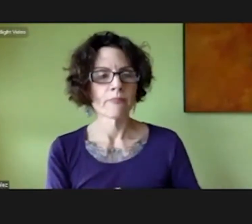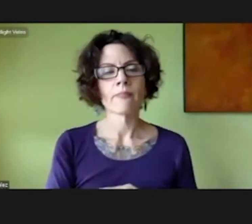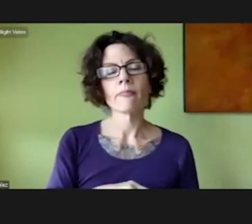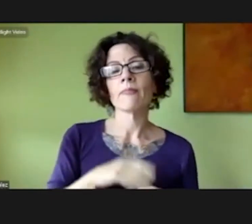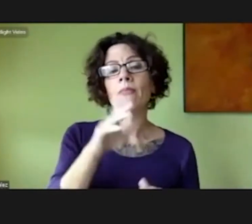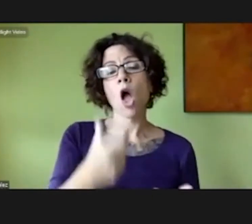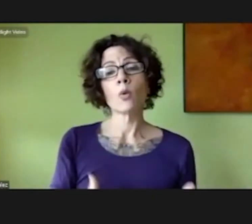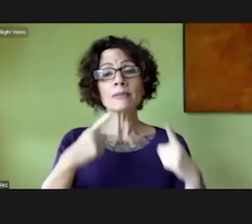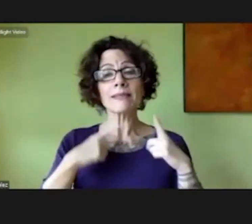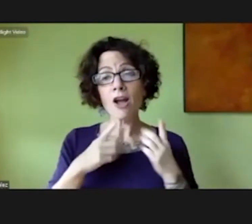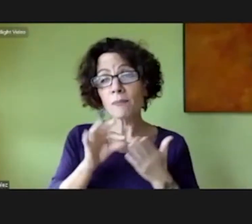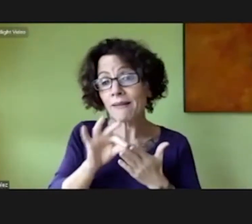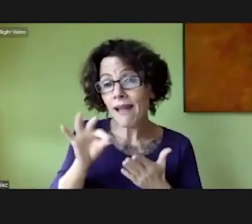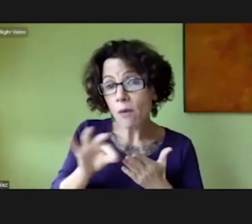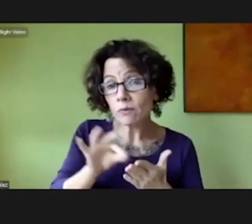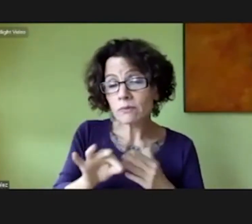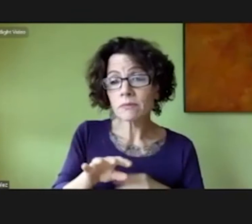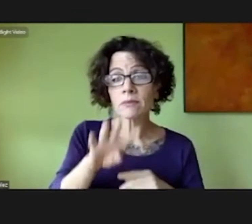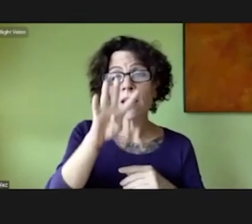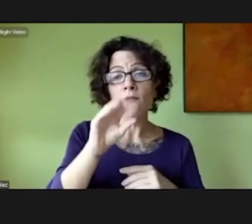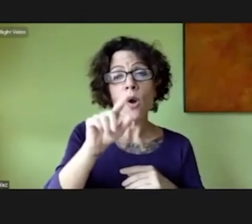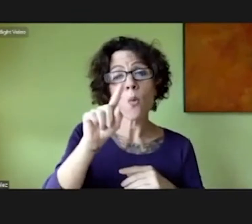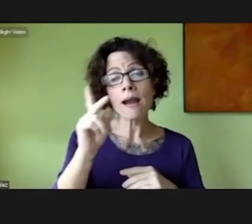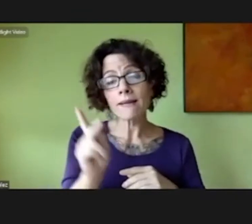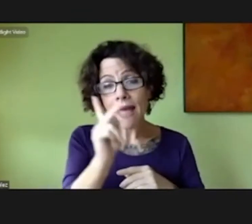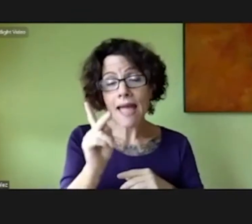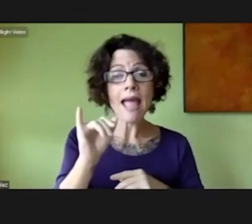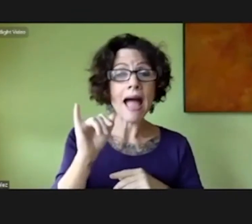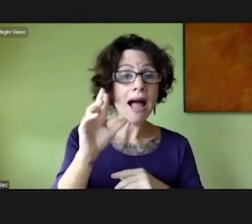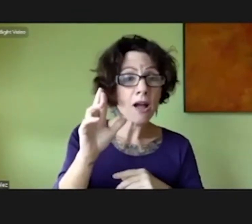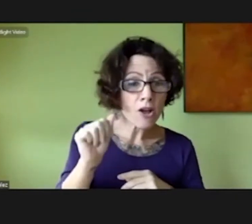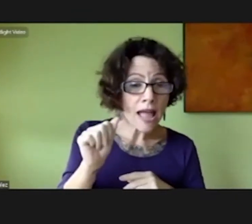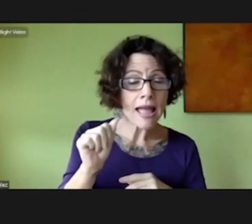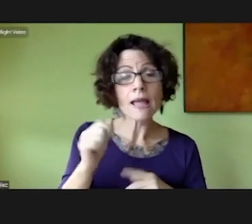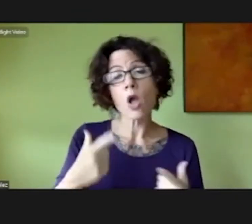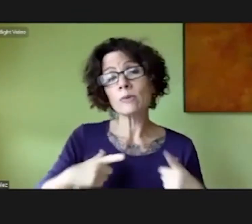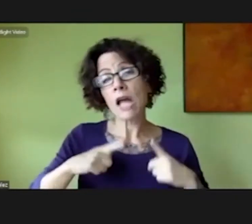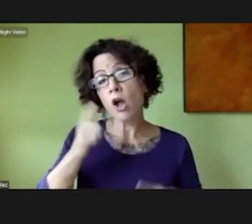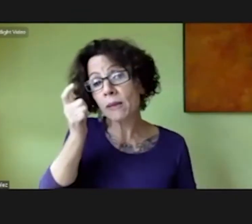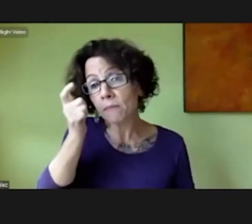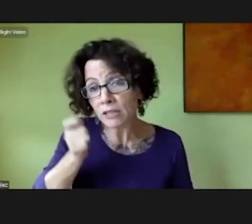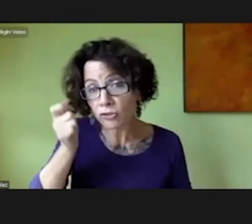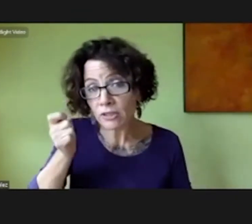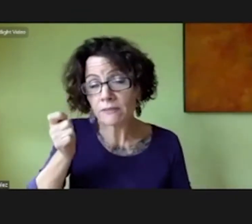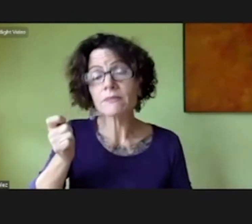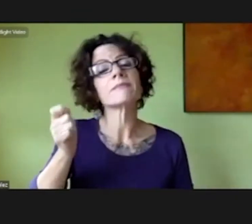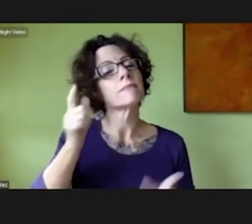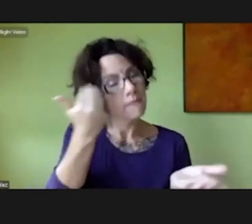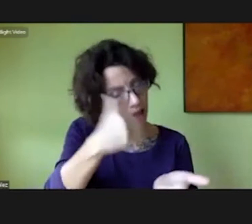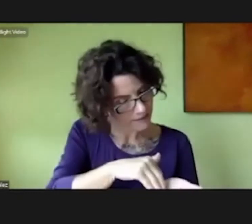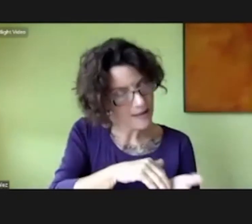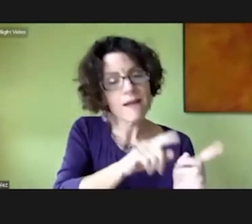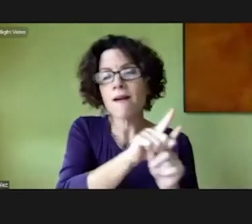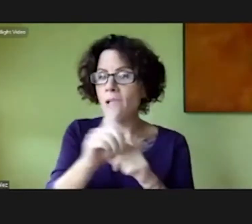bank, you want to include your login and password information. Your retirement accounts,